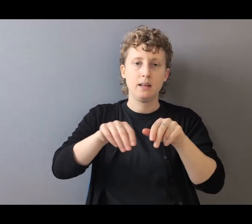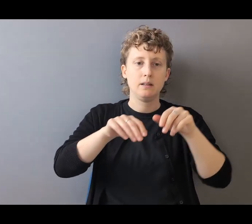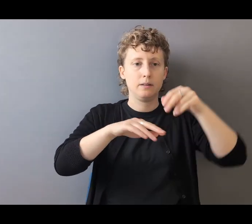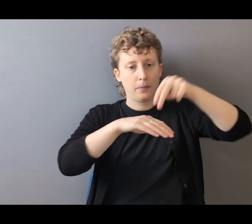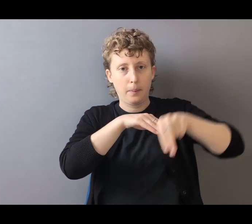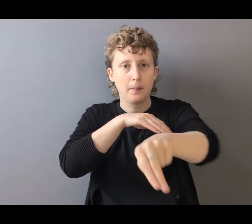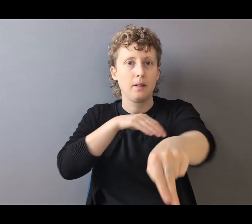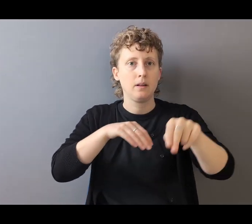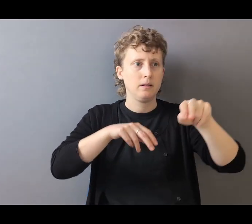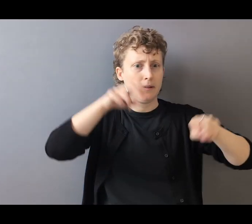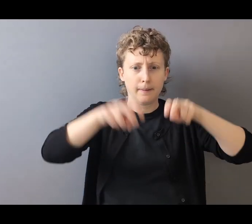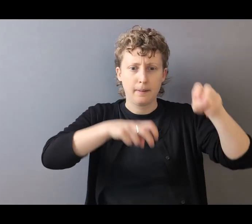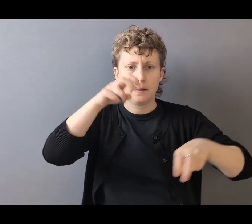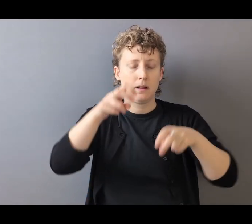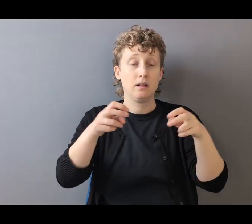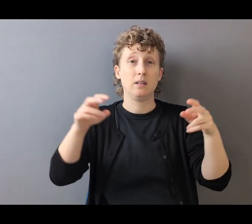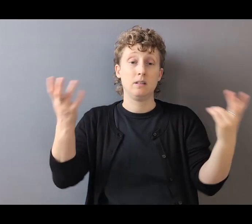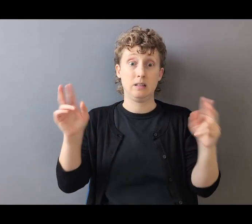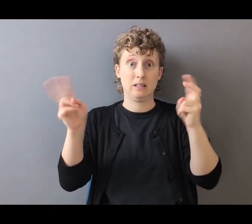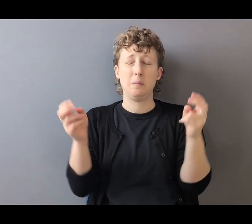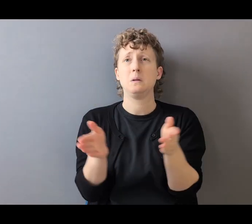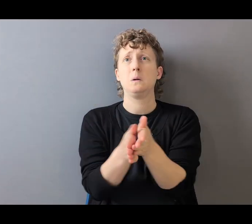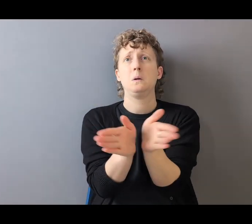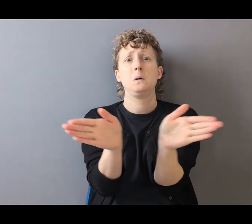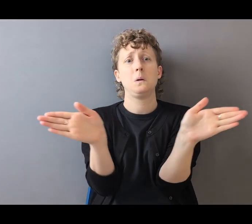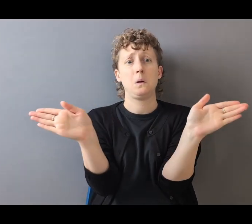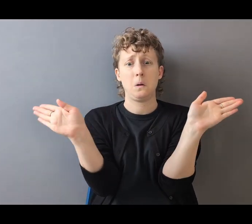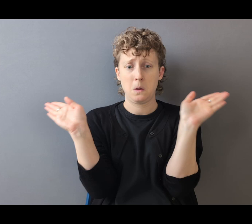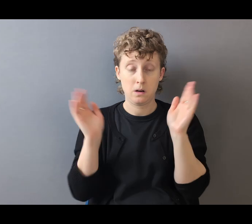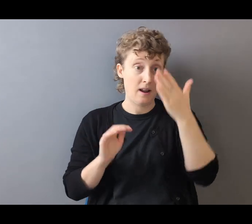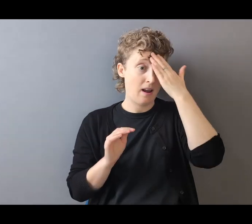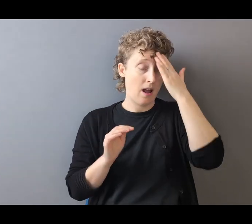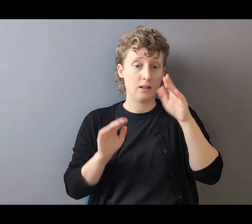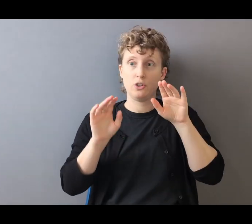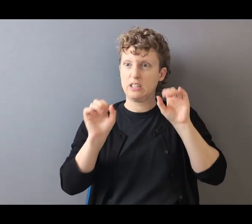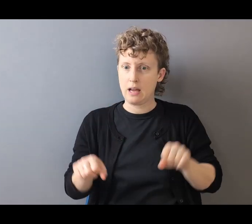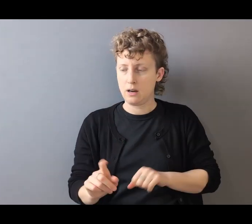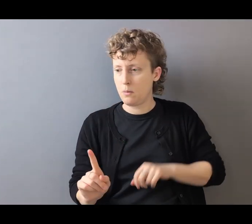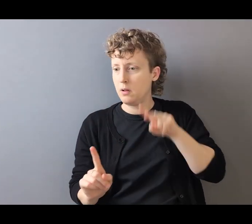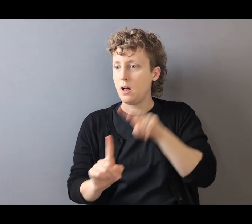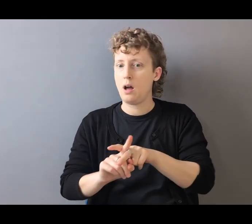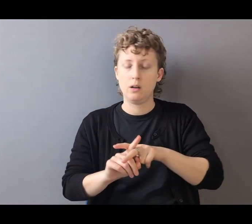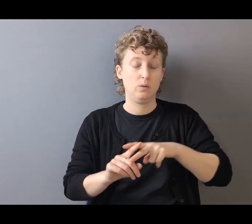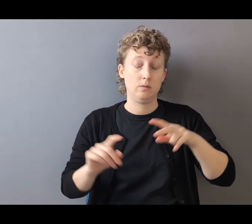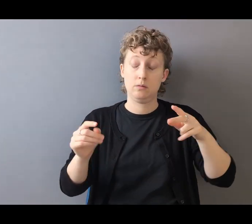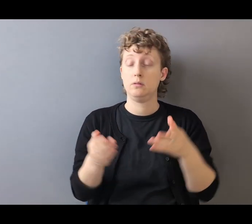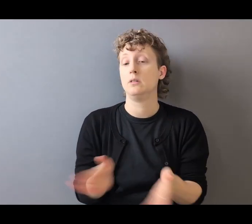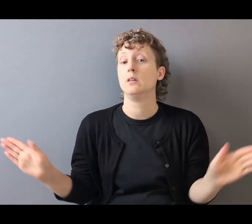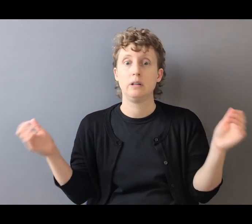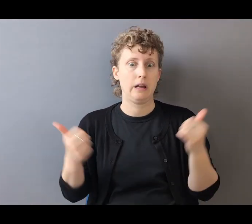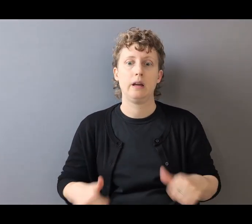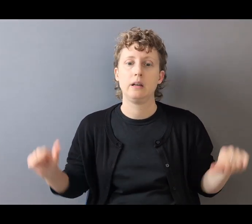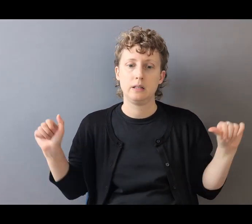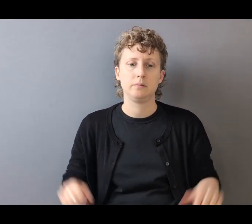the topic is so broad that we can just take it to any other space that we are currently focusing on, not only about